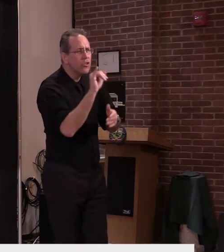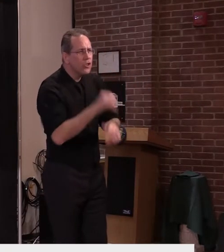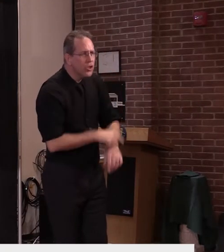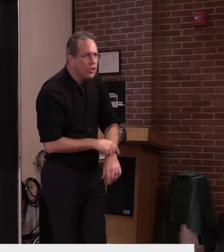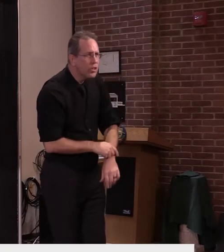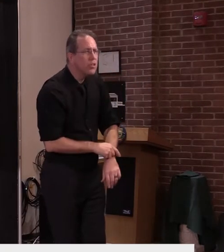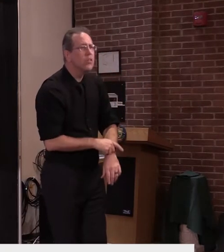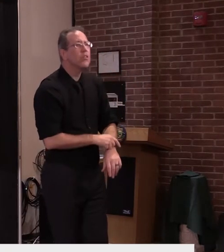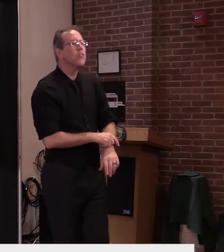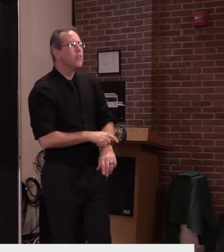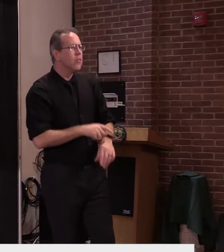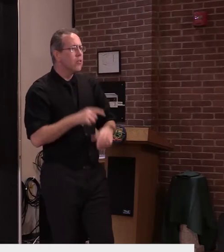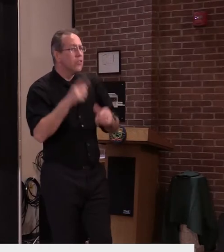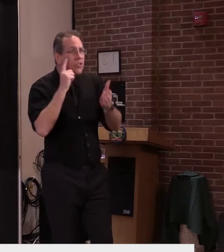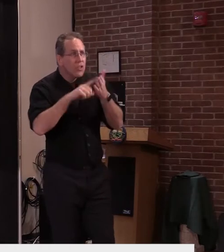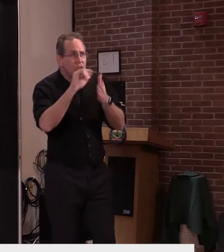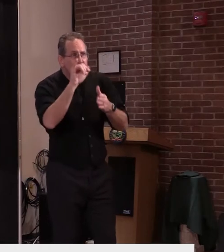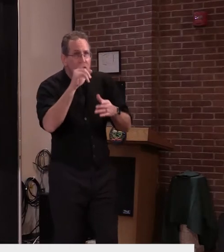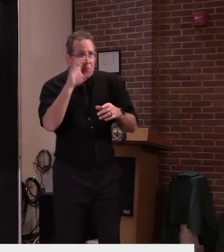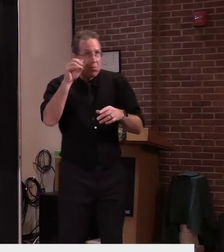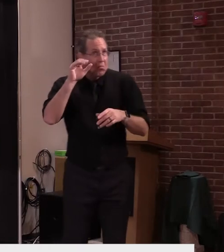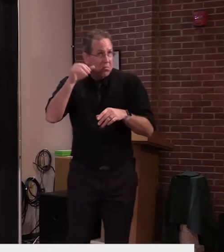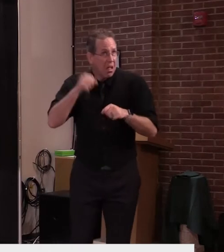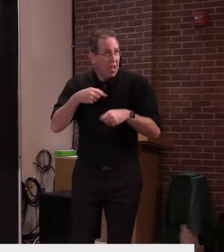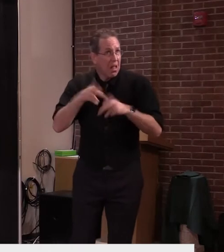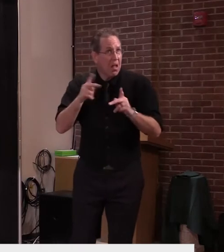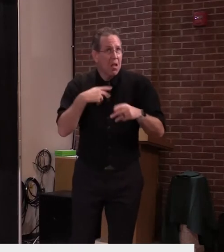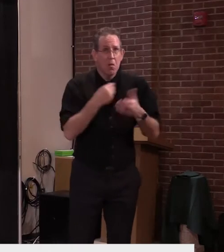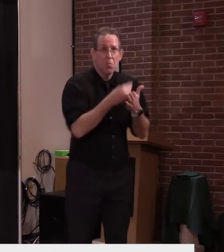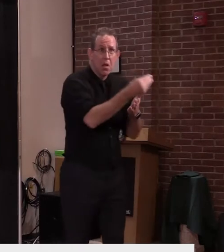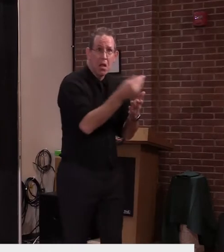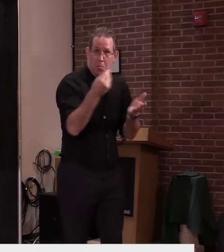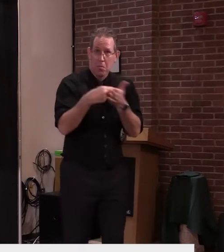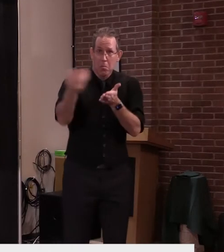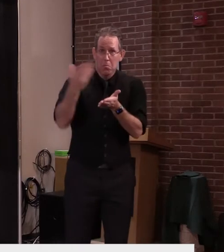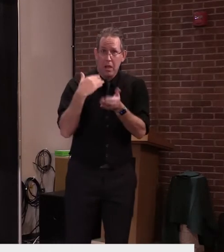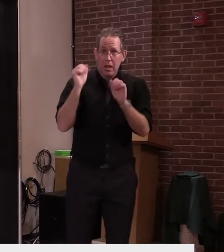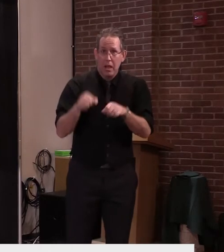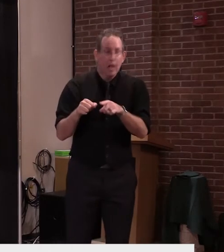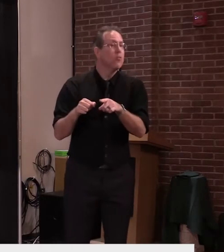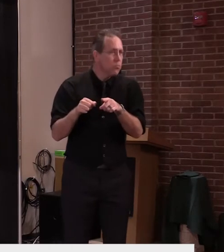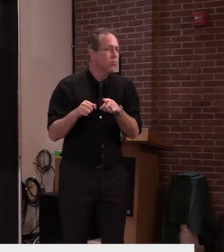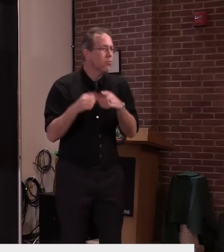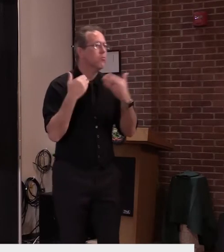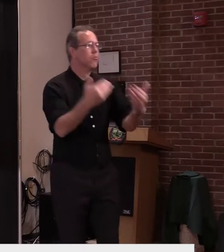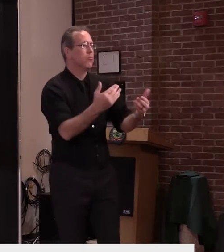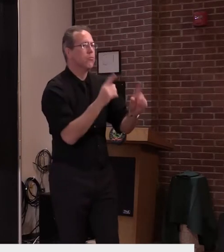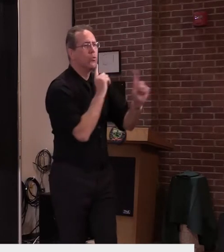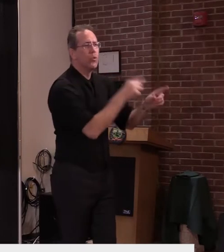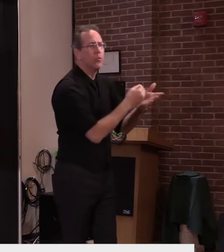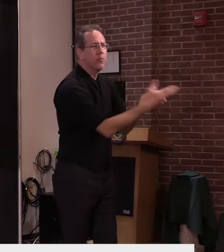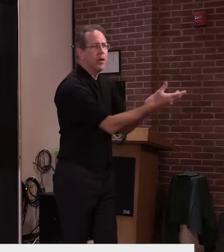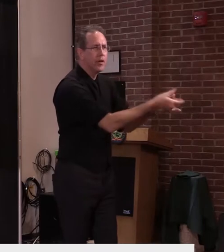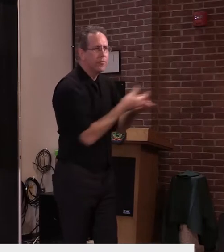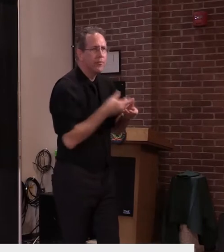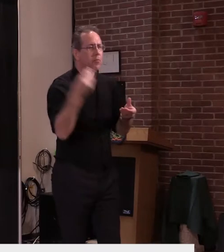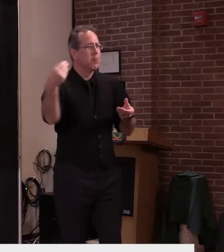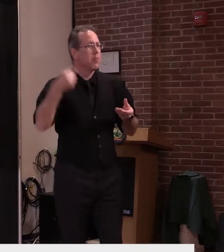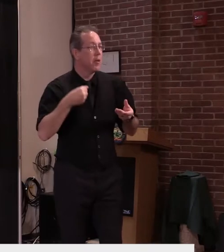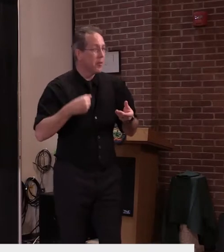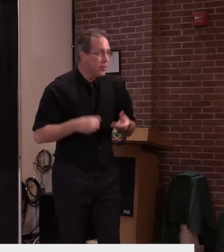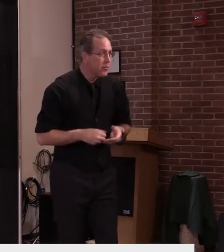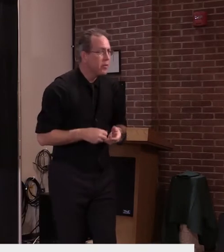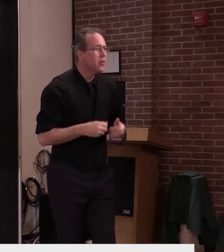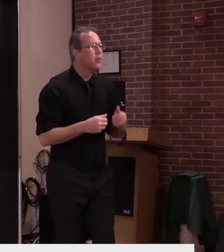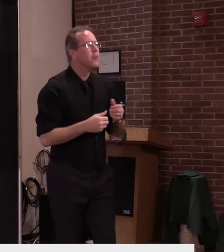and ready to handle those claims. But this certainly will make a more uniform approach to at-home testing coverage and just